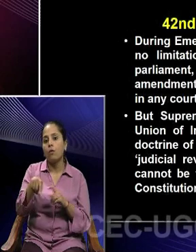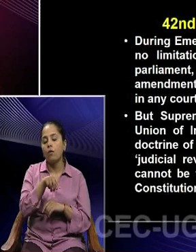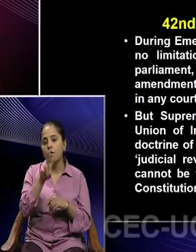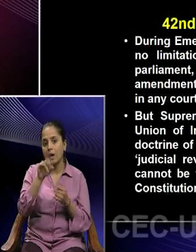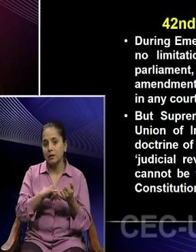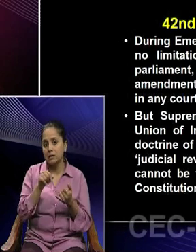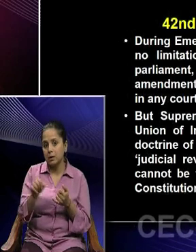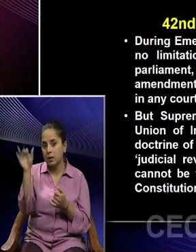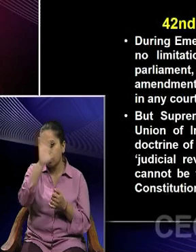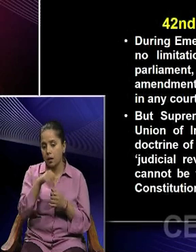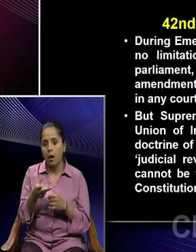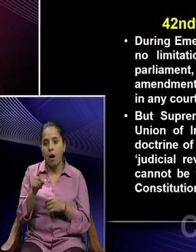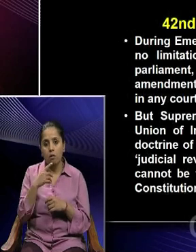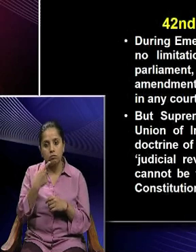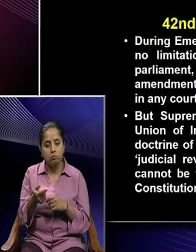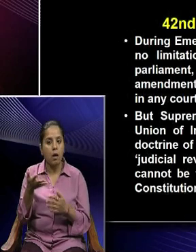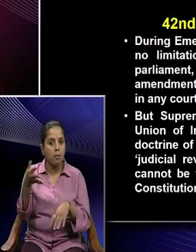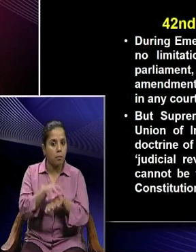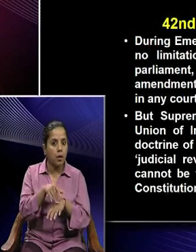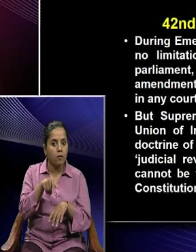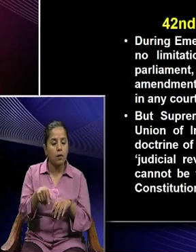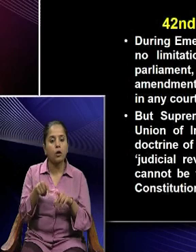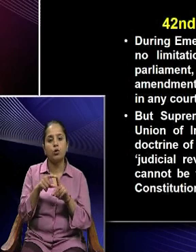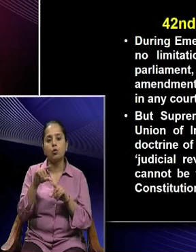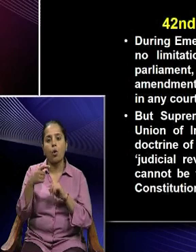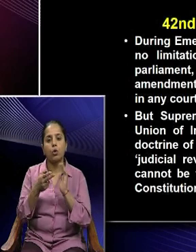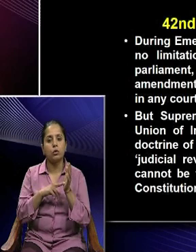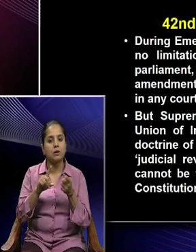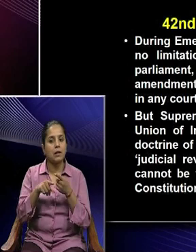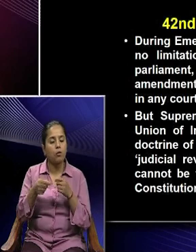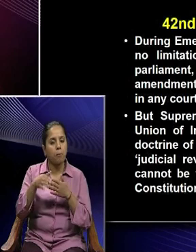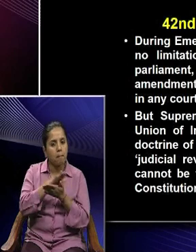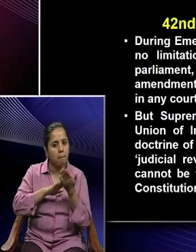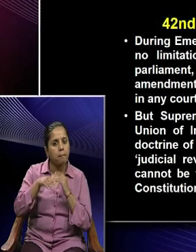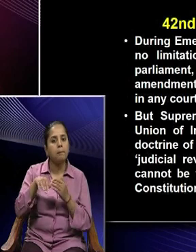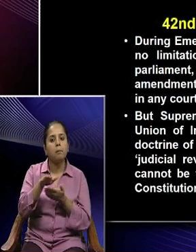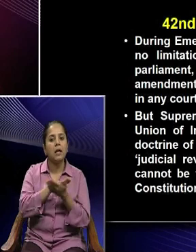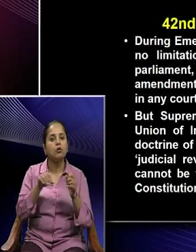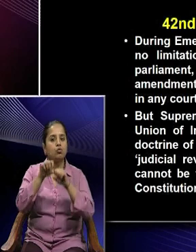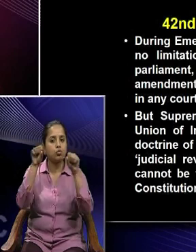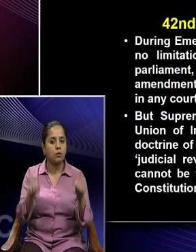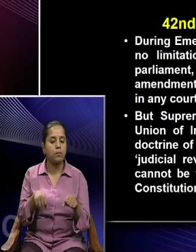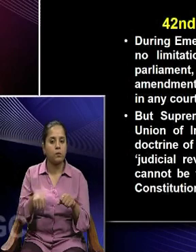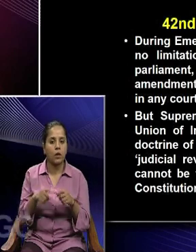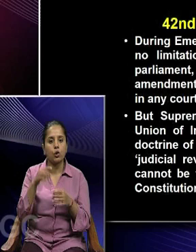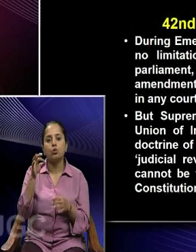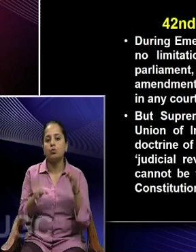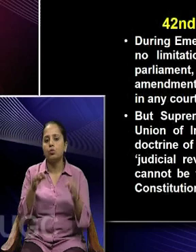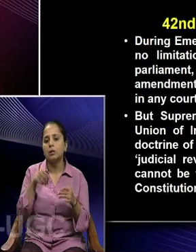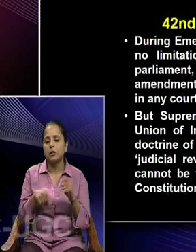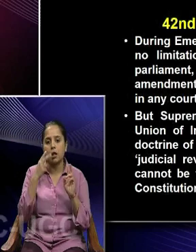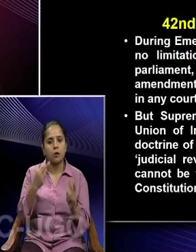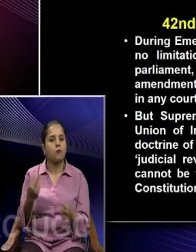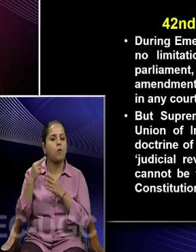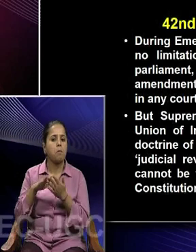it reaffirmed the applicability of the doctrine of basic structure by holding that judicial review is a basic feature